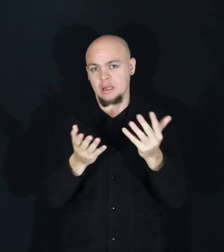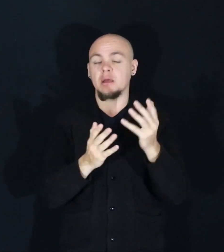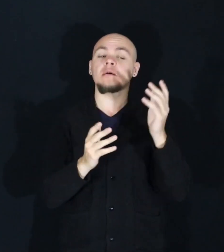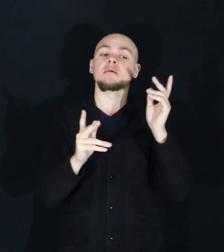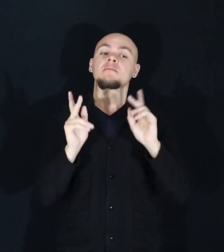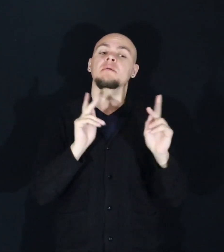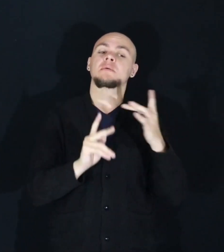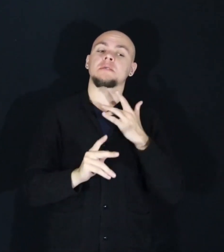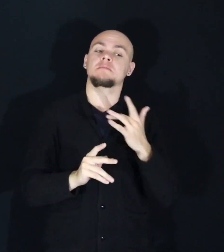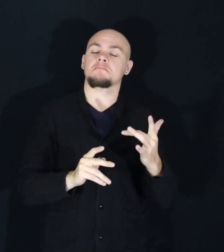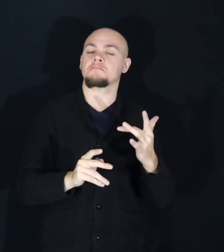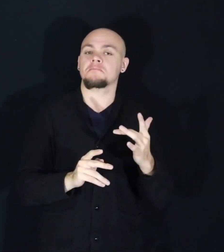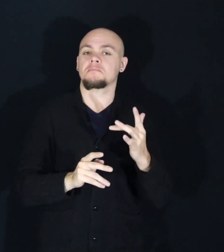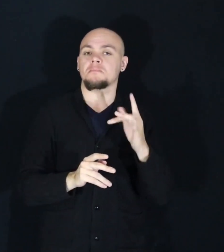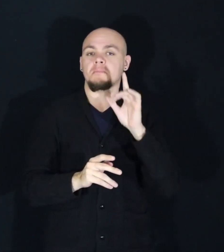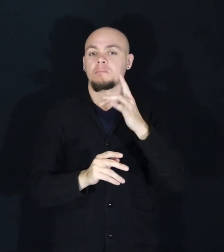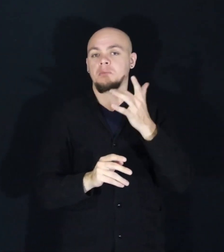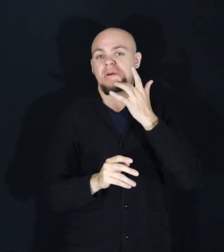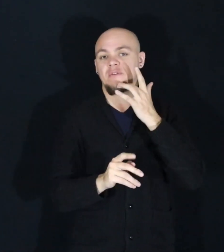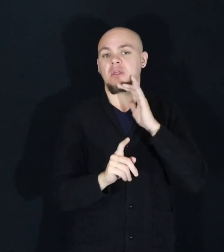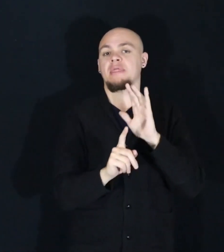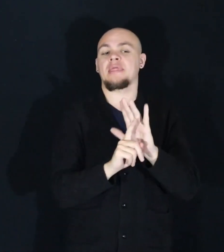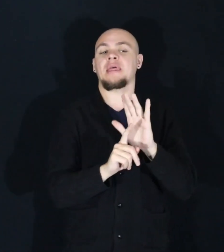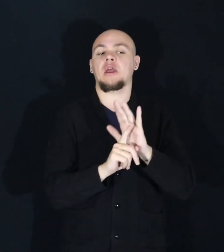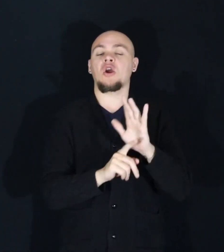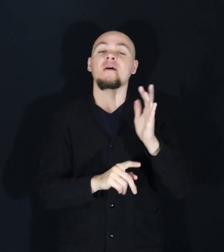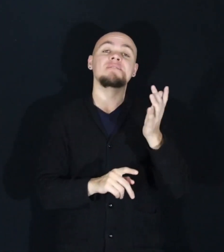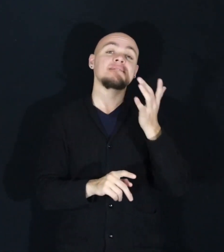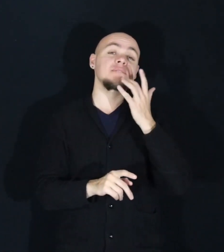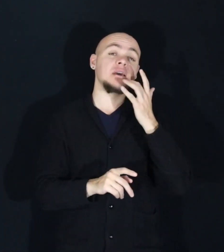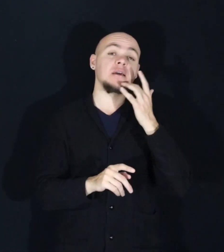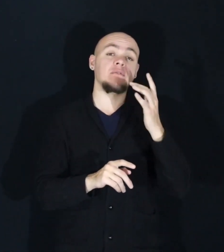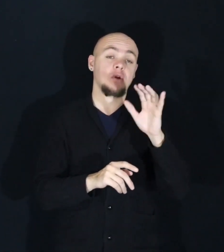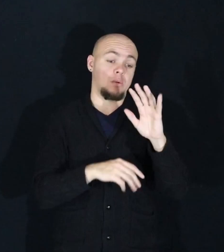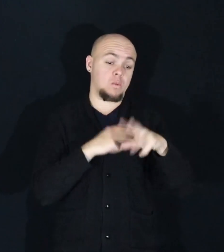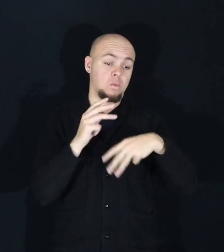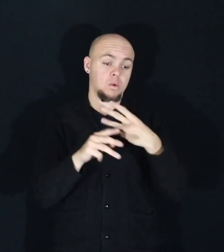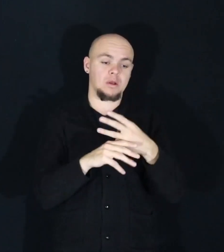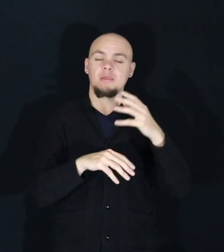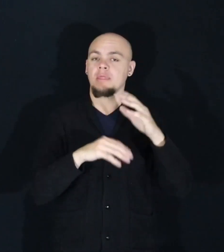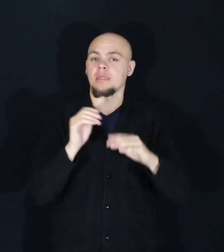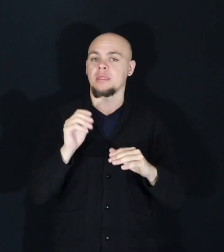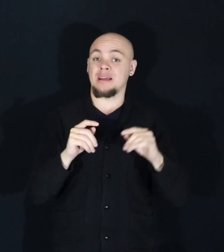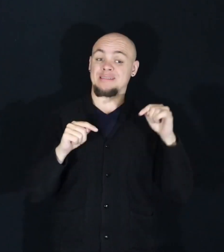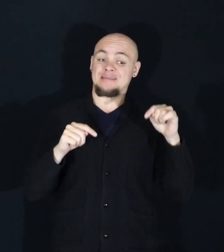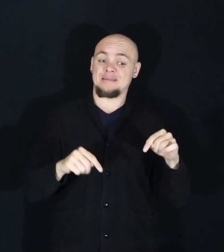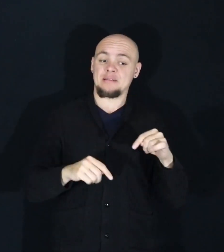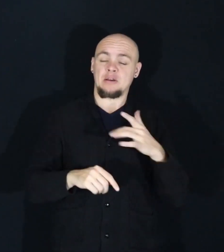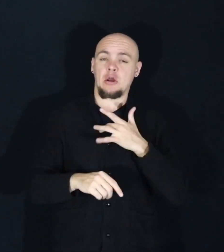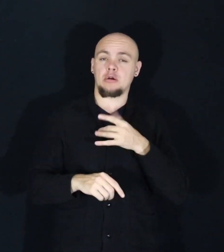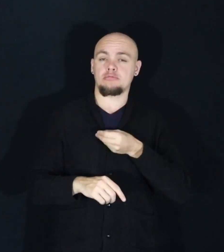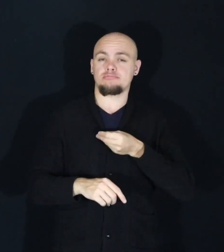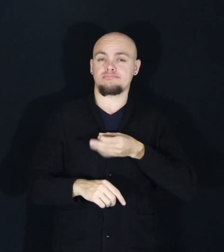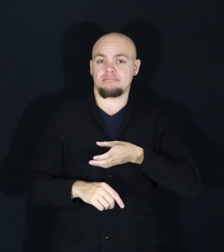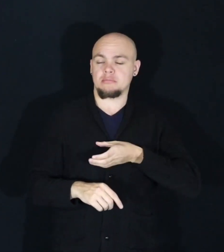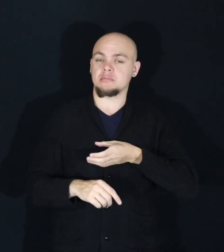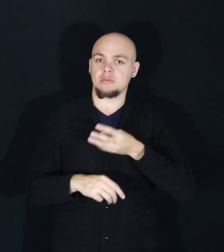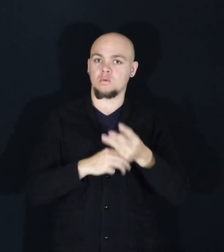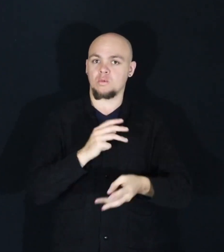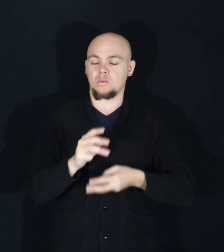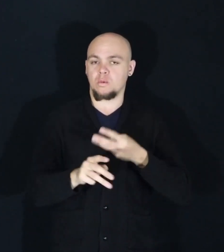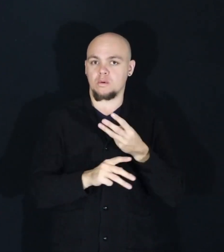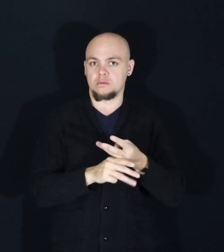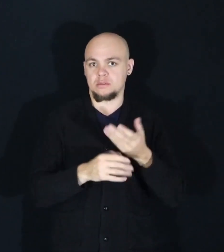rather live in their various favorite fictional worlds rather than live in the disheartening reality that today's worlds seem to